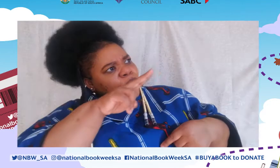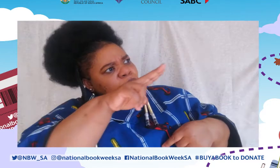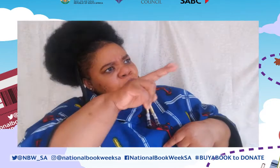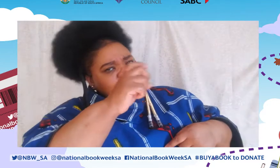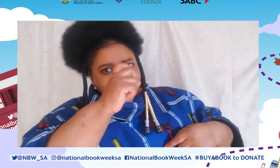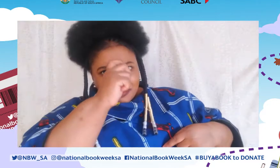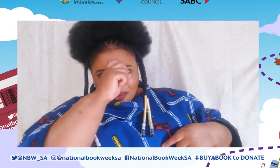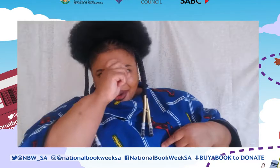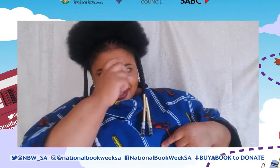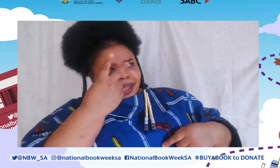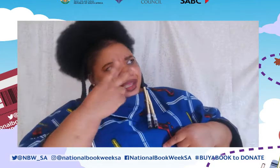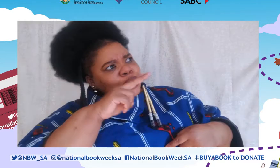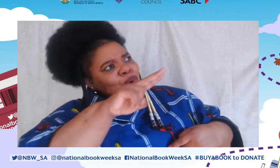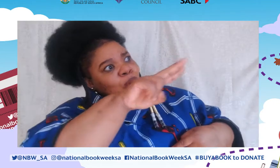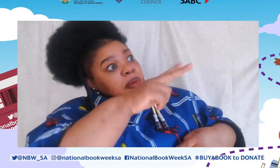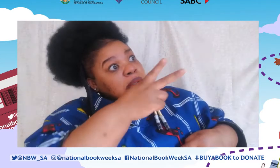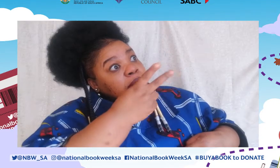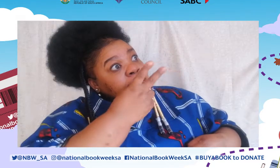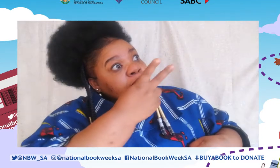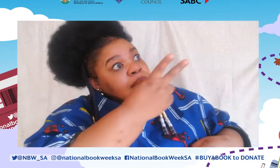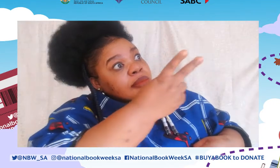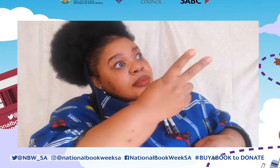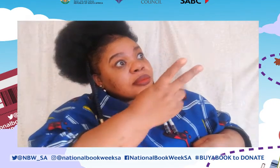saw the boy. He saw